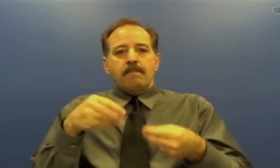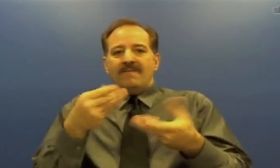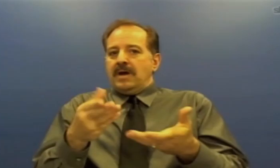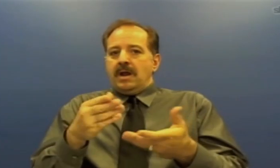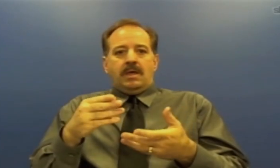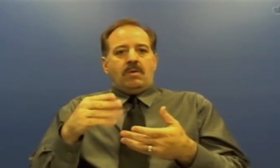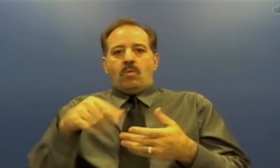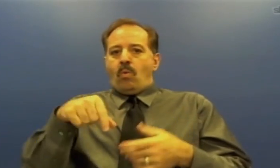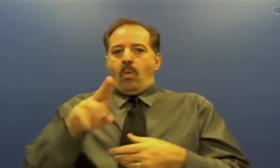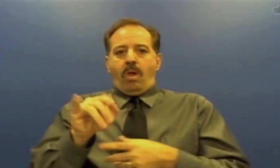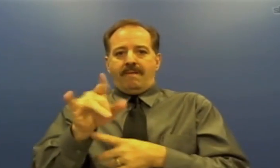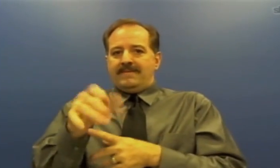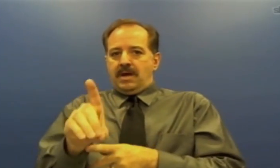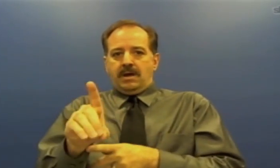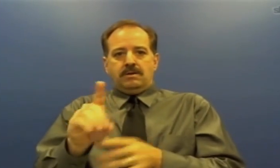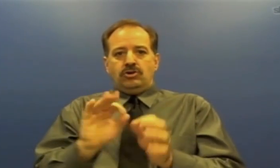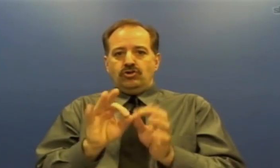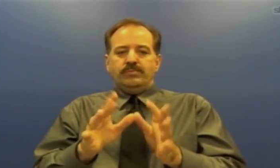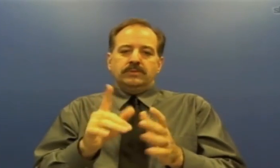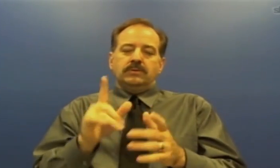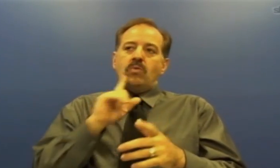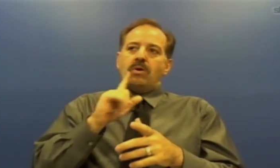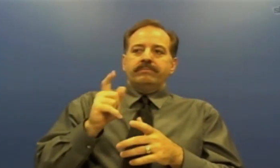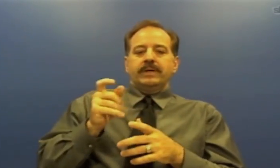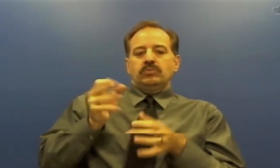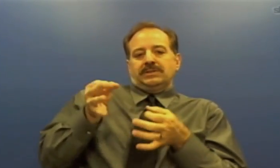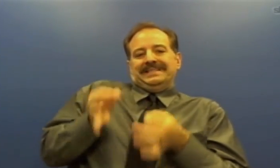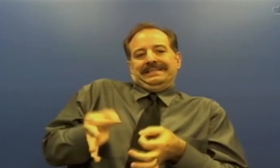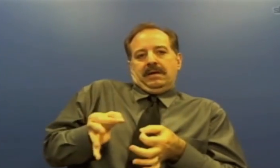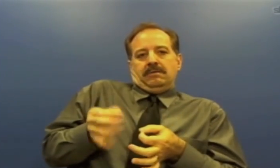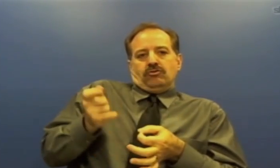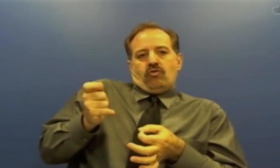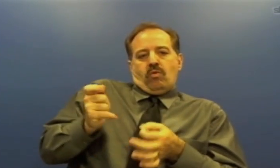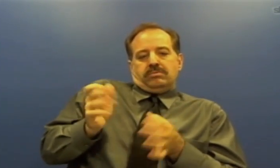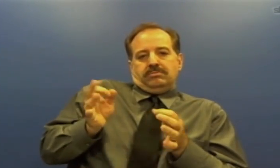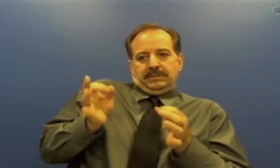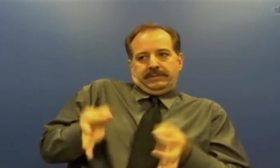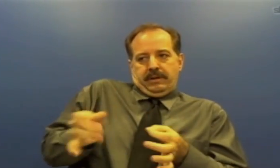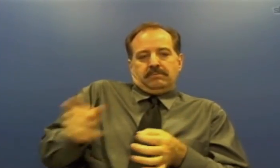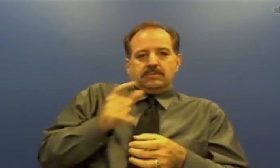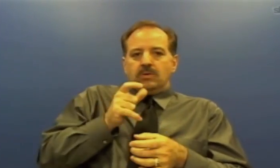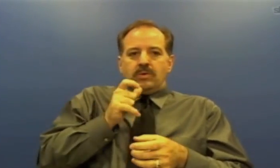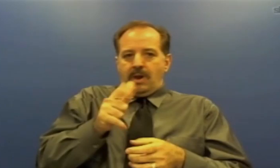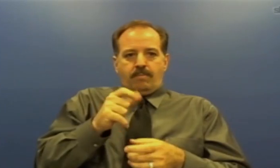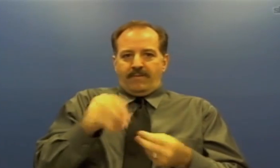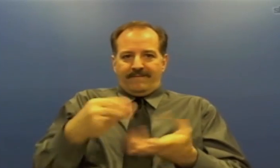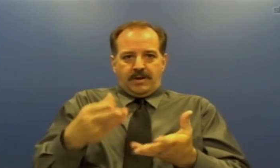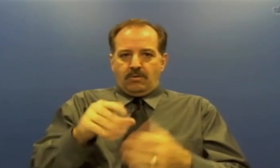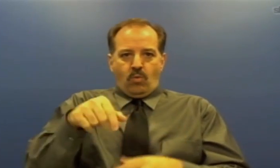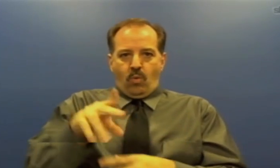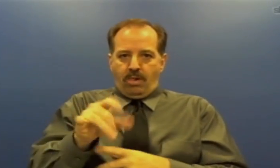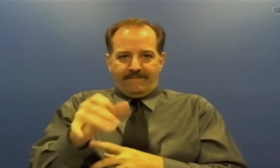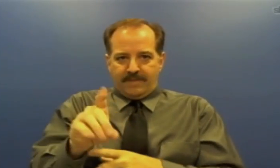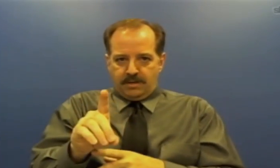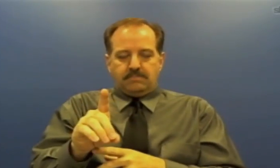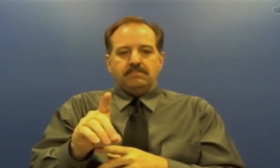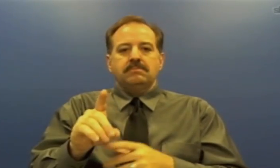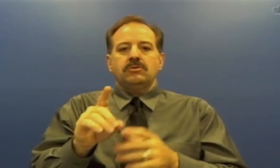the systems did not provide them with qualified interpreters as was necessary. And the courts decided that, in fact, they